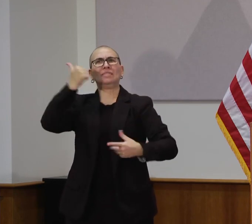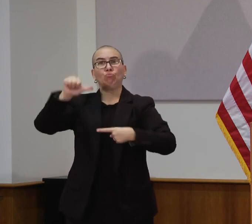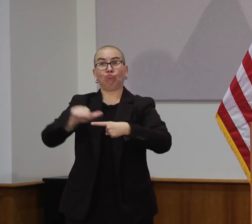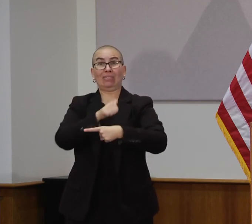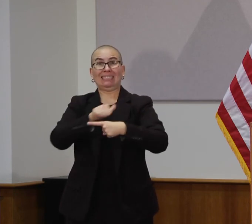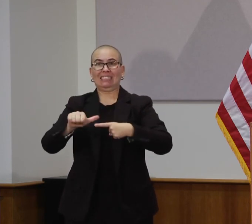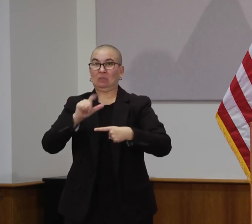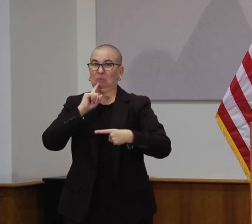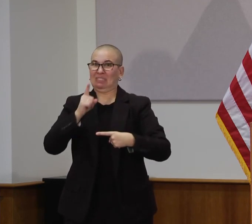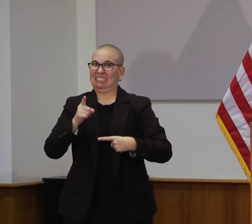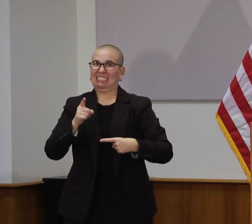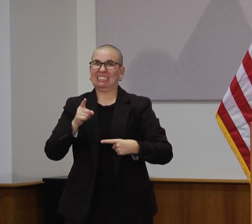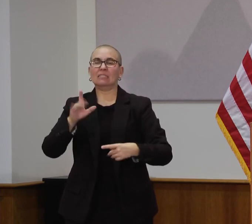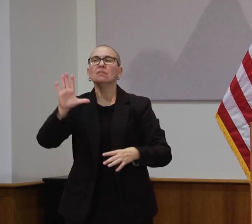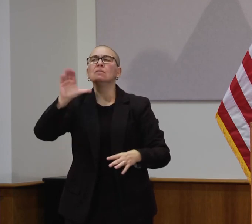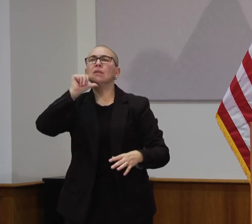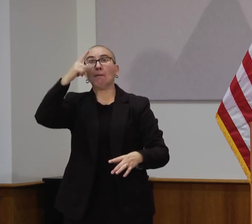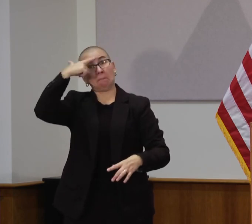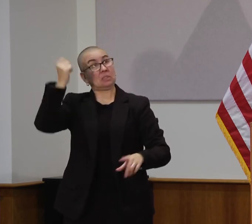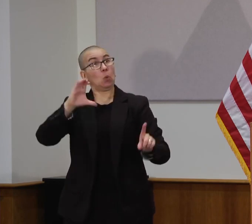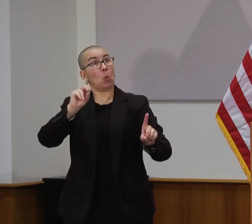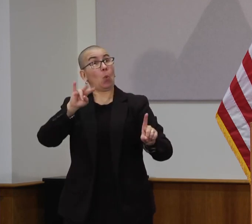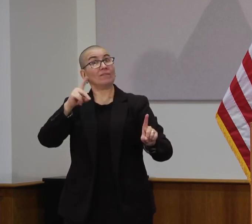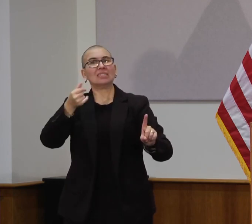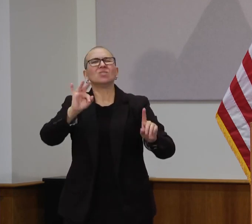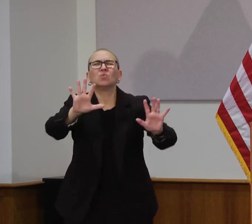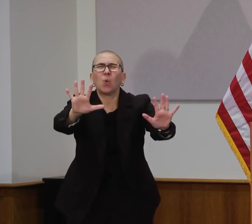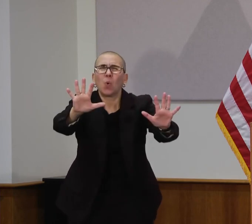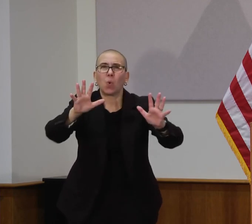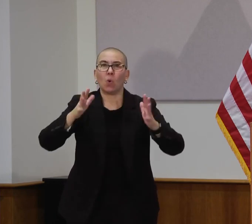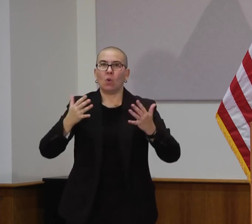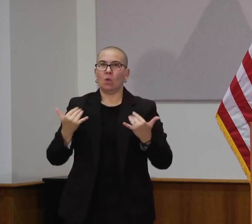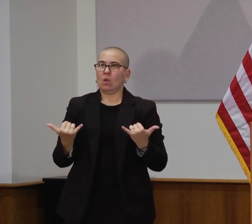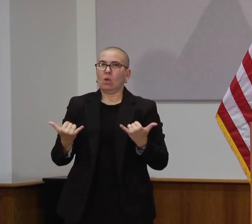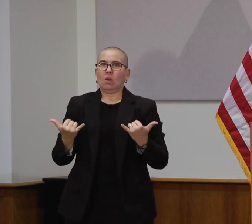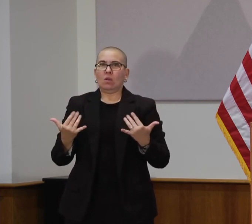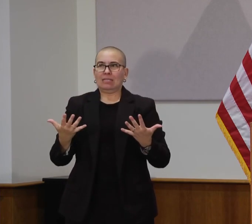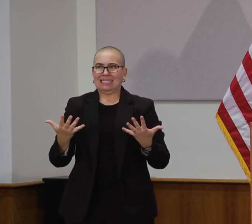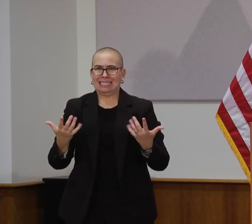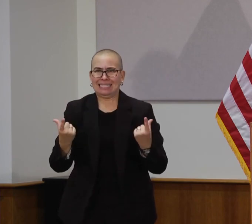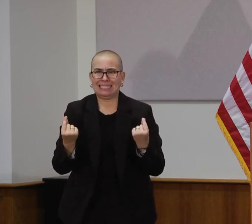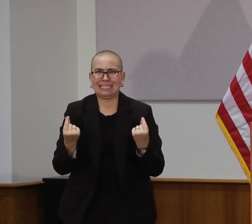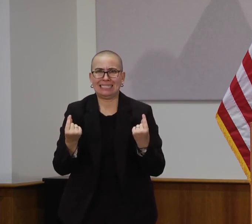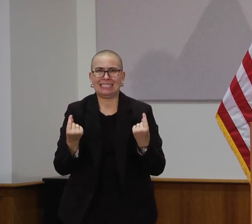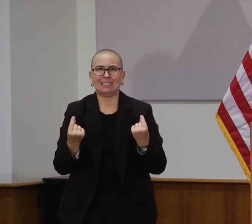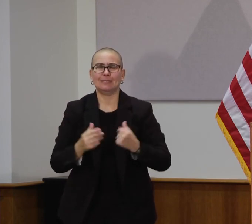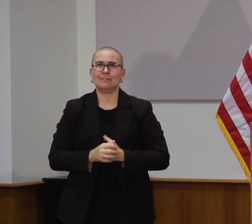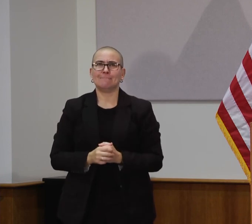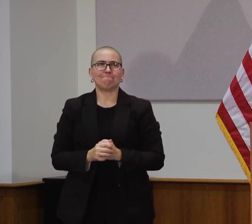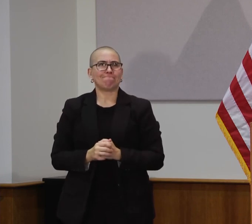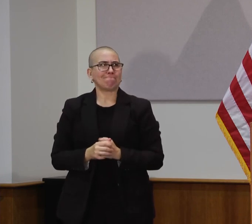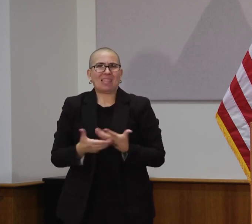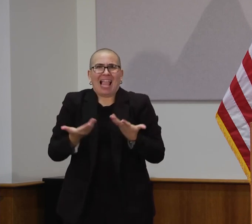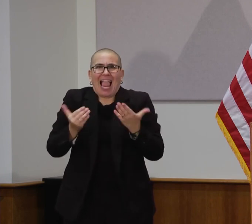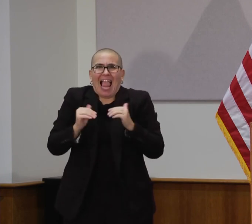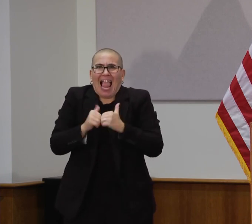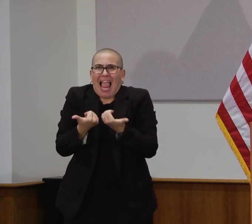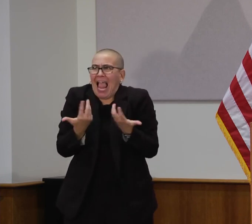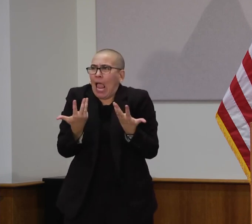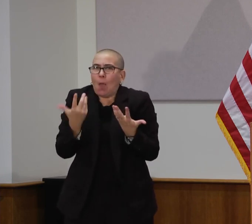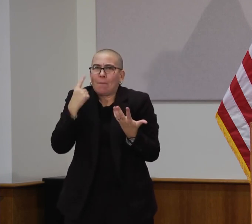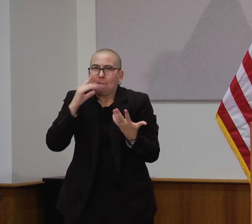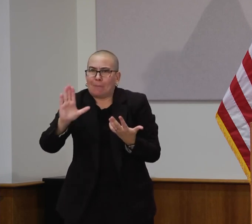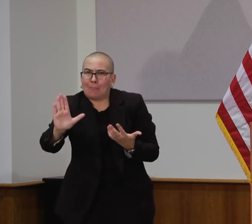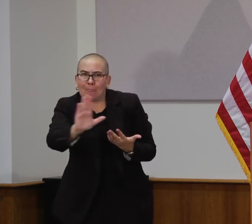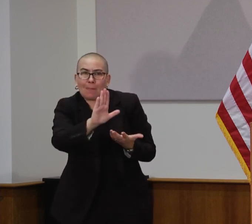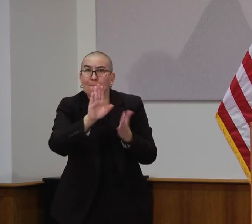non-COVID. Education is one example of that. Another is around how do we do some of our reference checks and background checks around